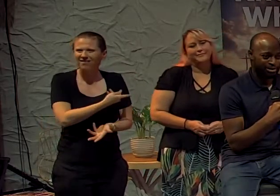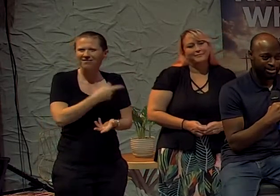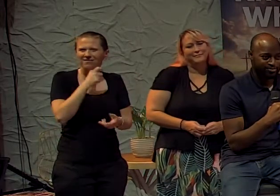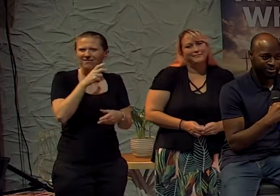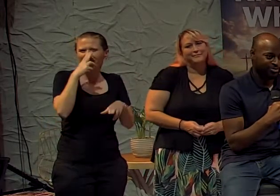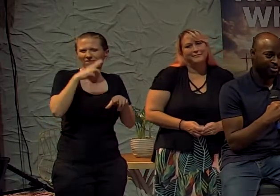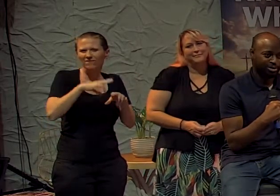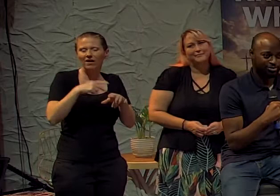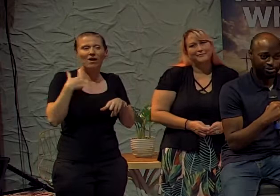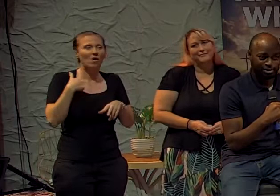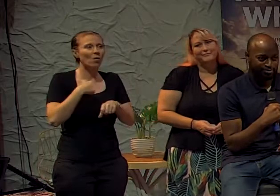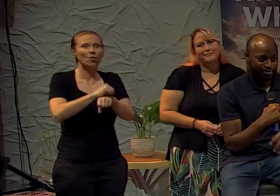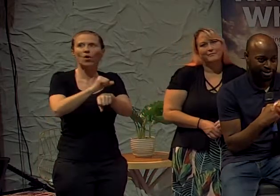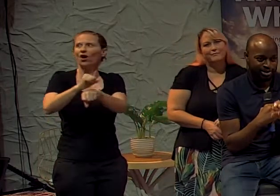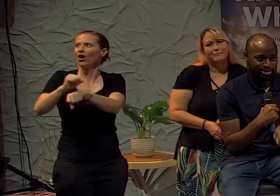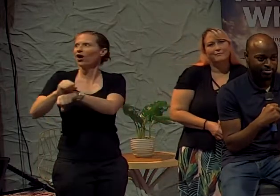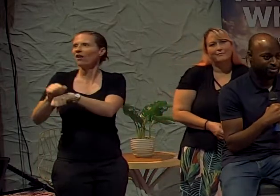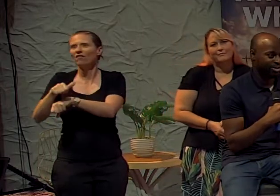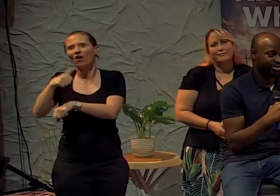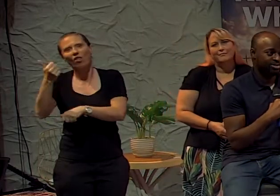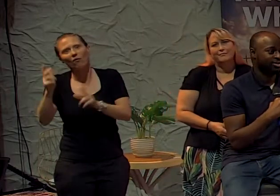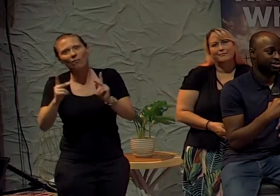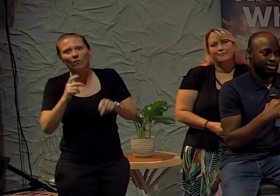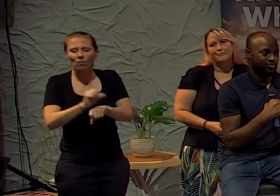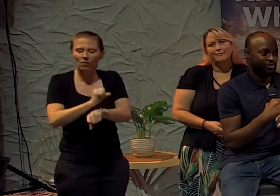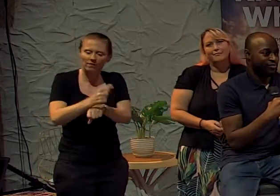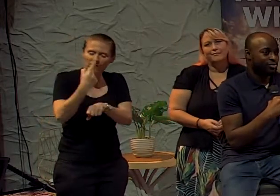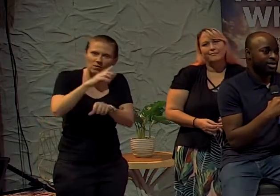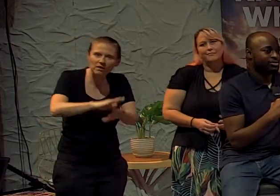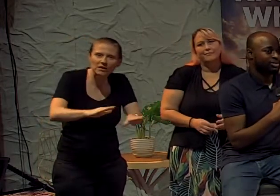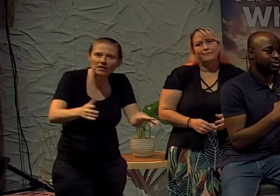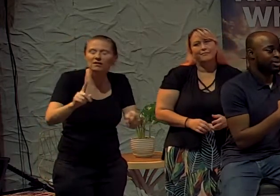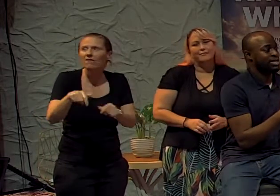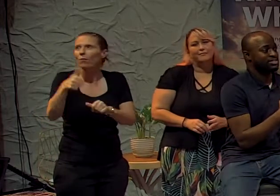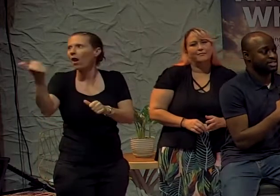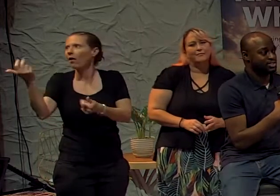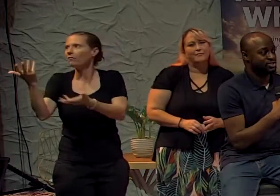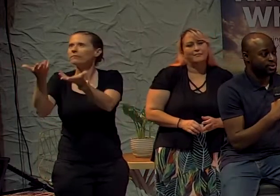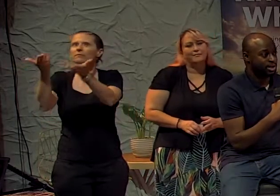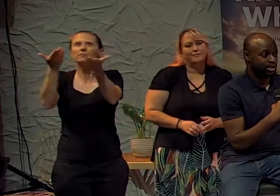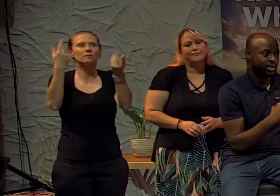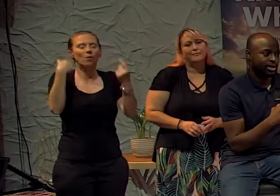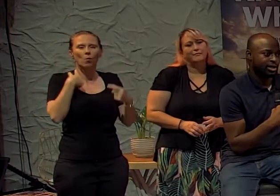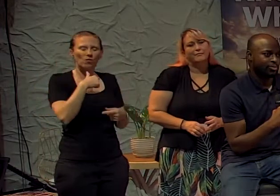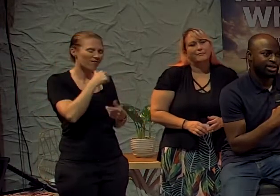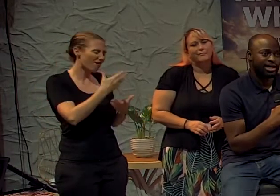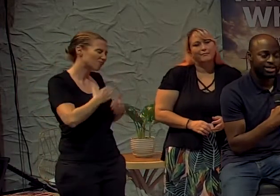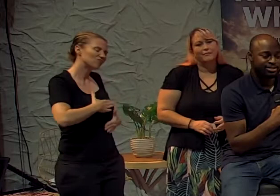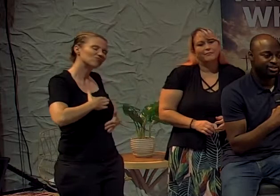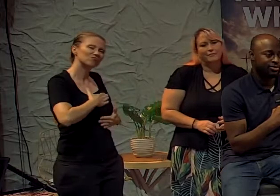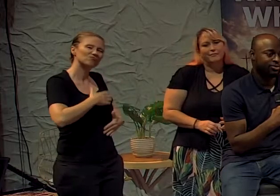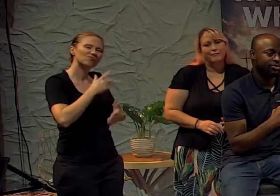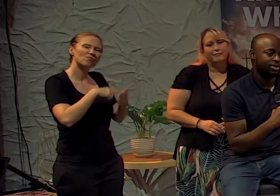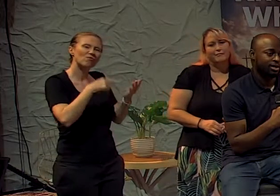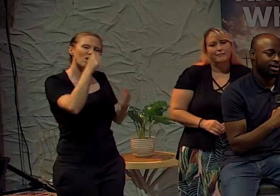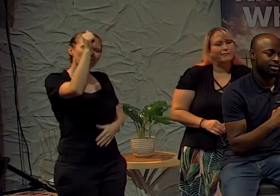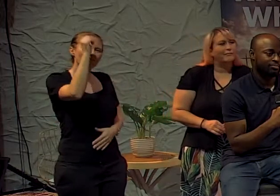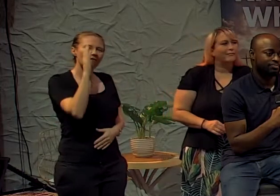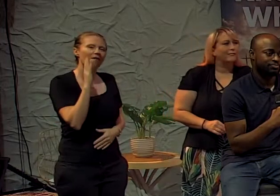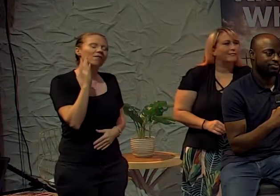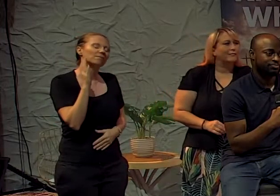we're working for everyone else. We're working for kids, we're working for everyone else, and we're not just enjoying what God has so